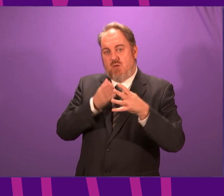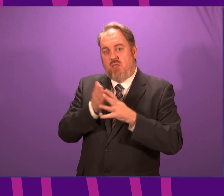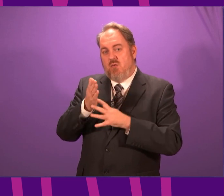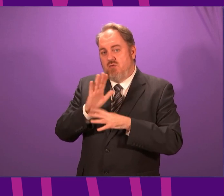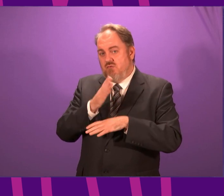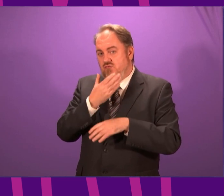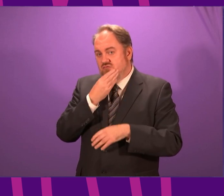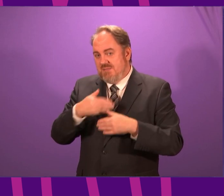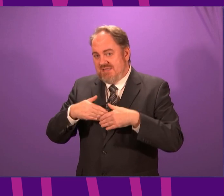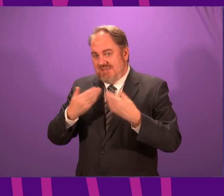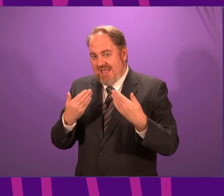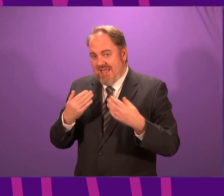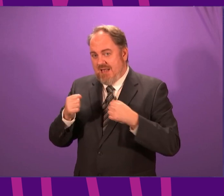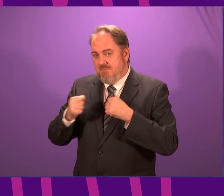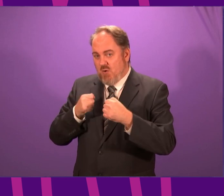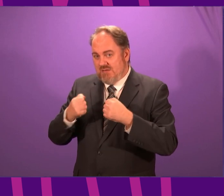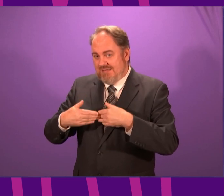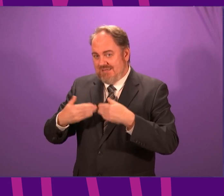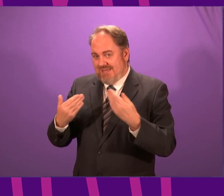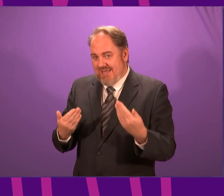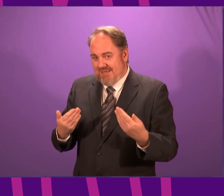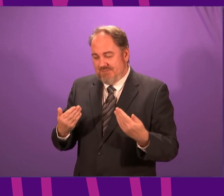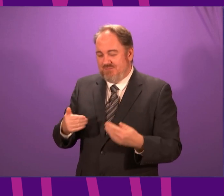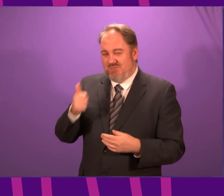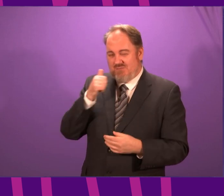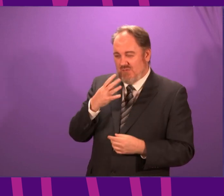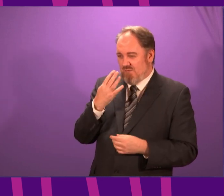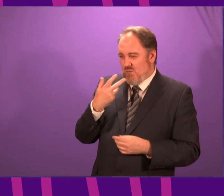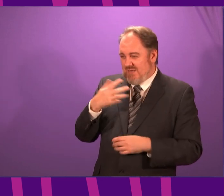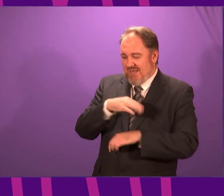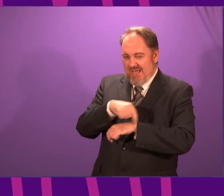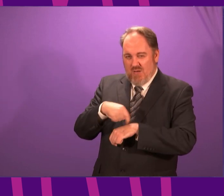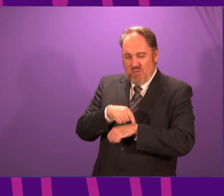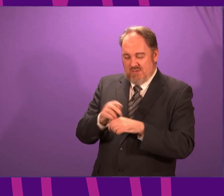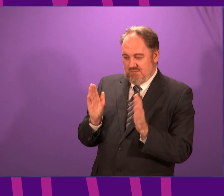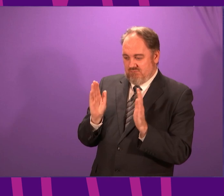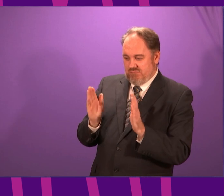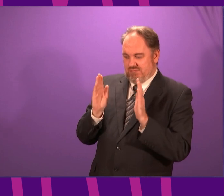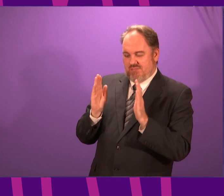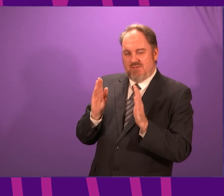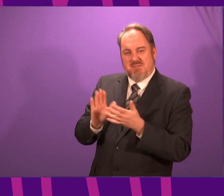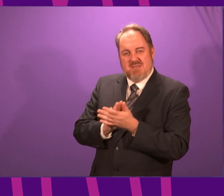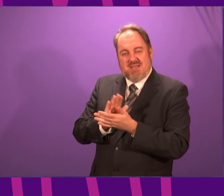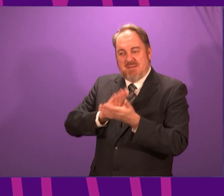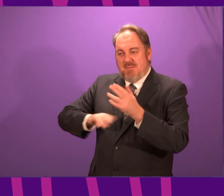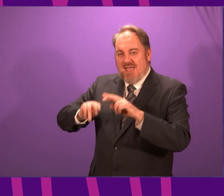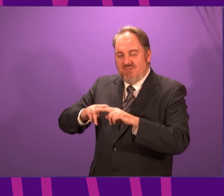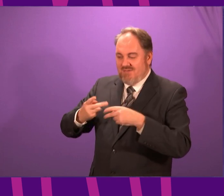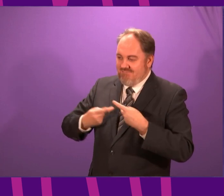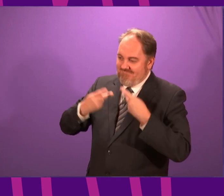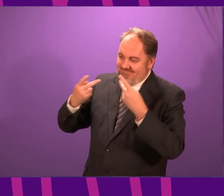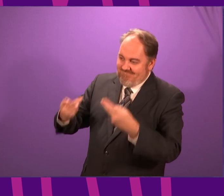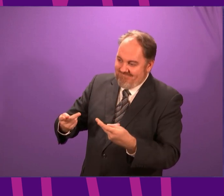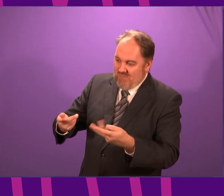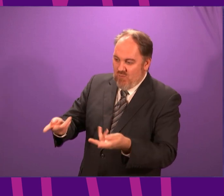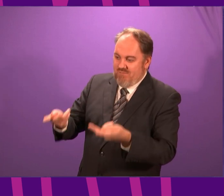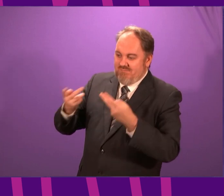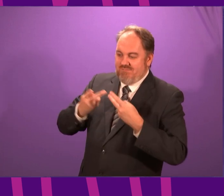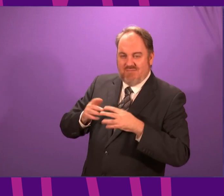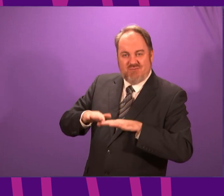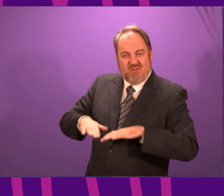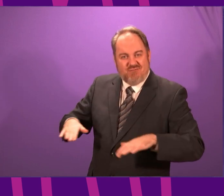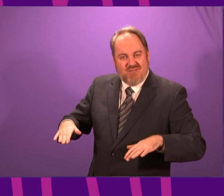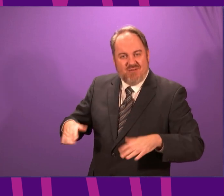Day? Even a limited moderation across those 48 hours would help ensure that parents could see children, and perhaps more